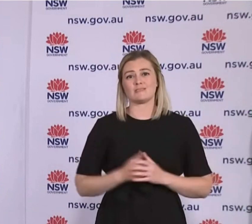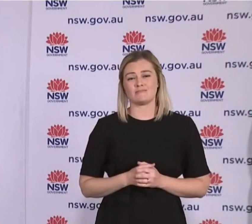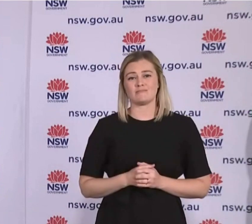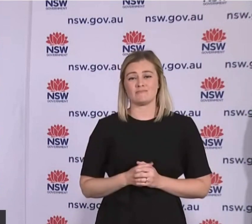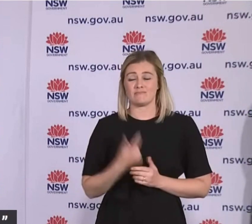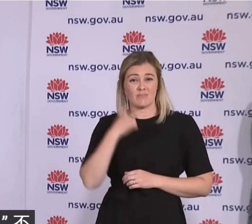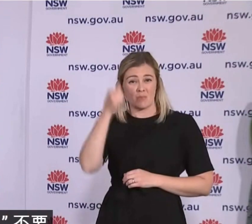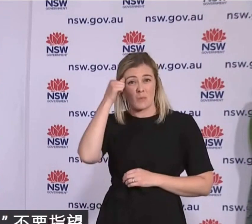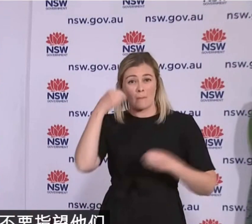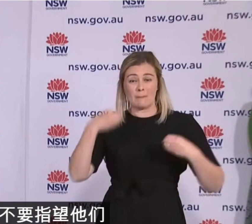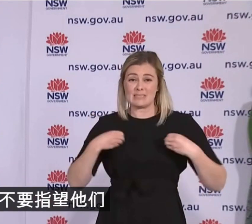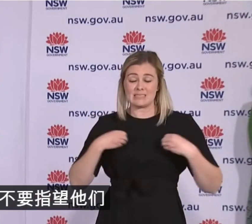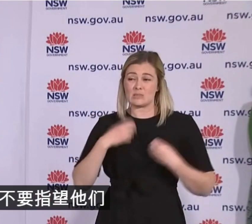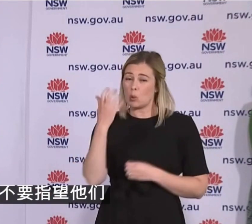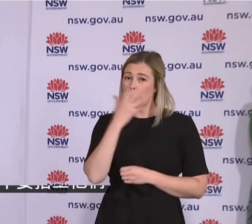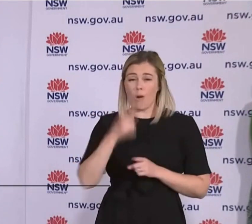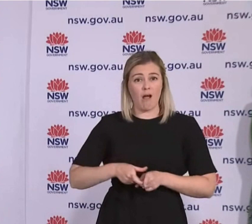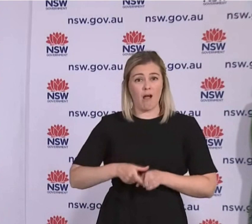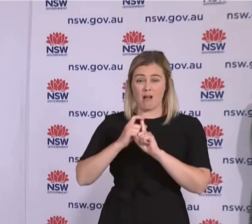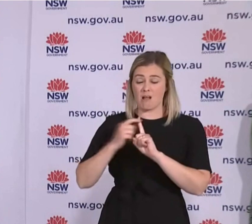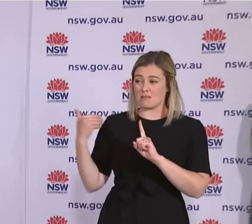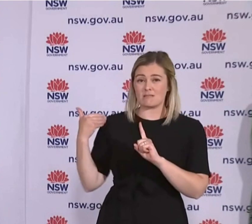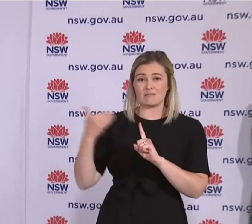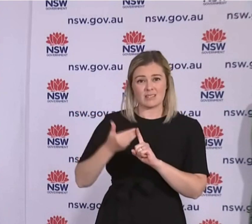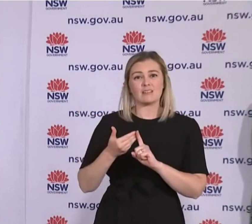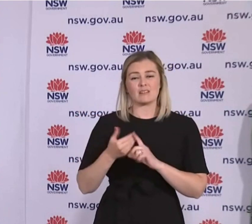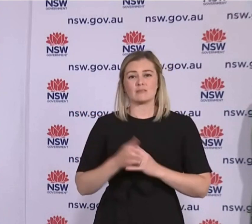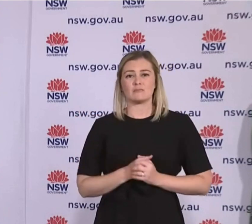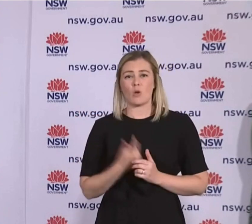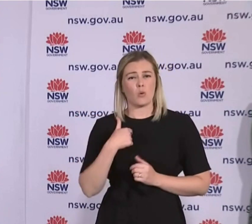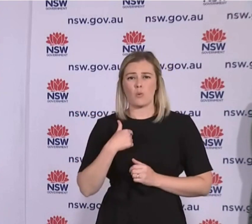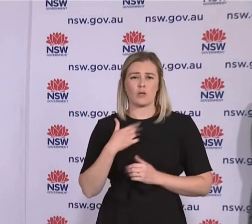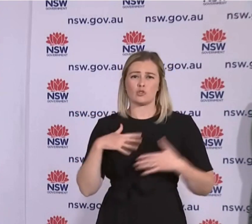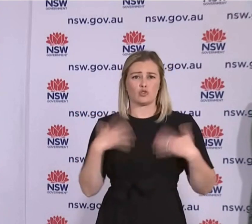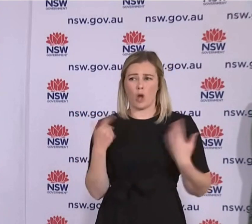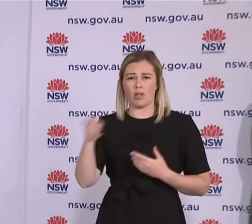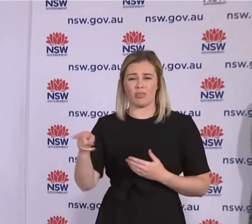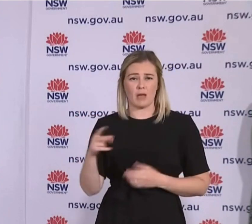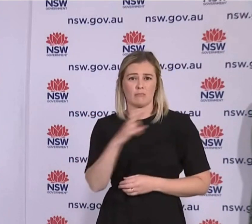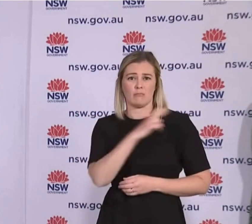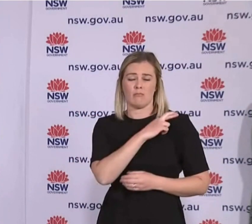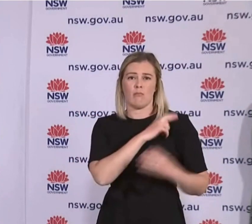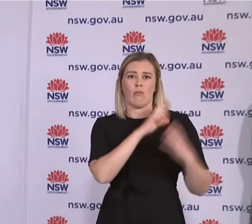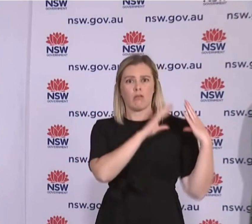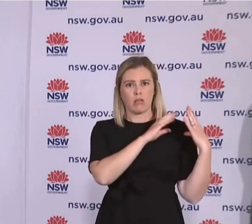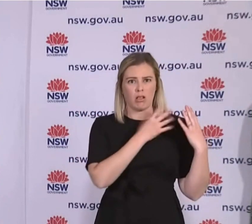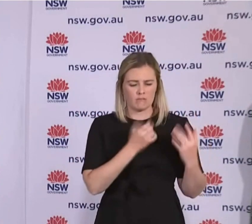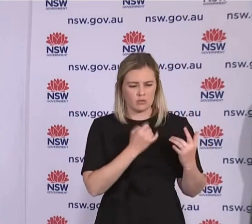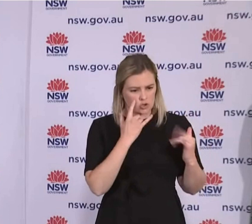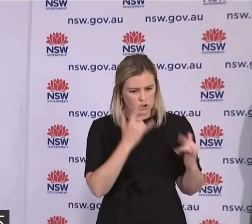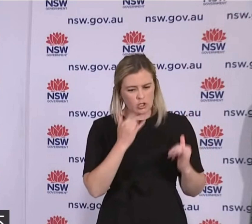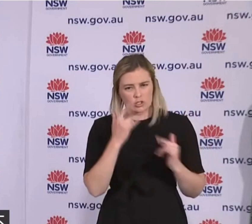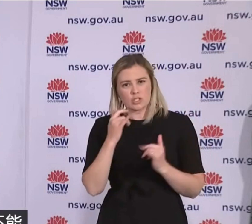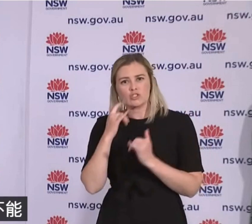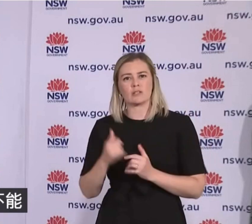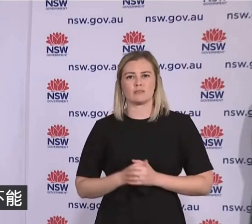really tough. We can't expect them to be law enforcement agencies as well. But businesses will need to take reasonable steps.